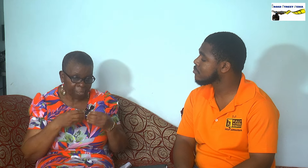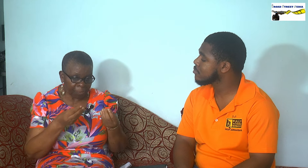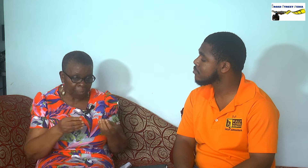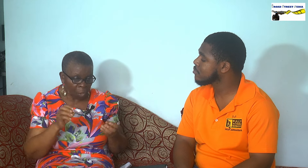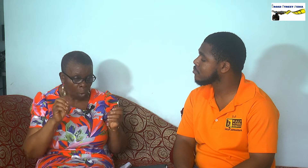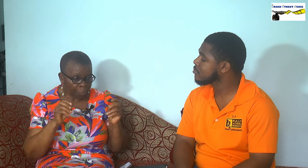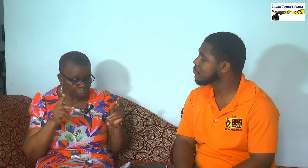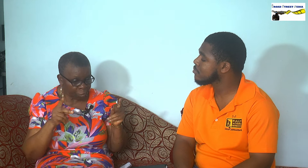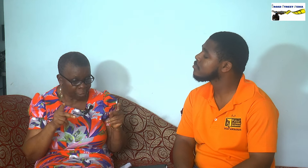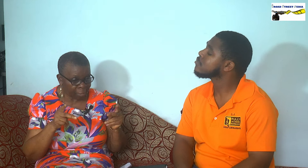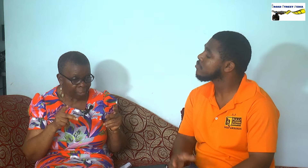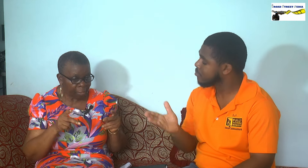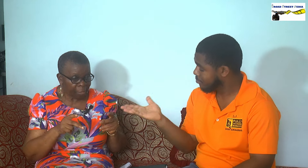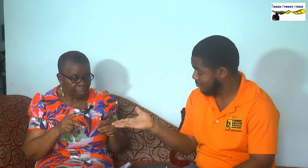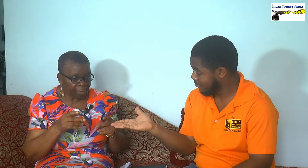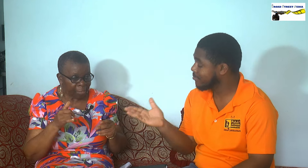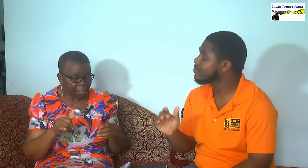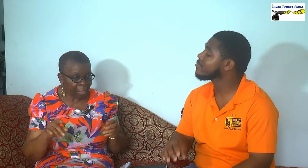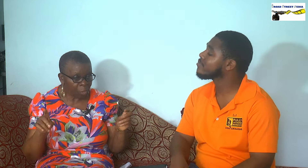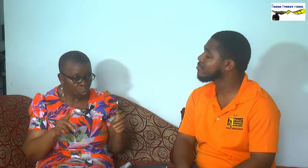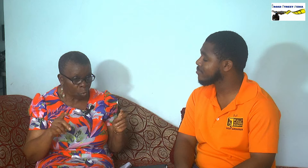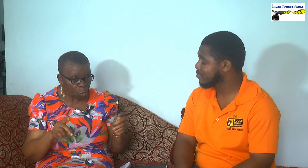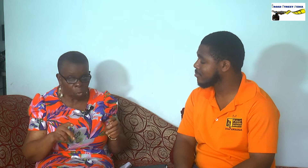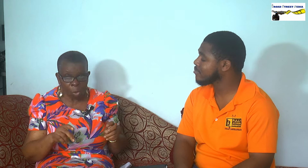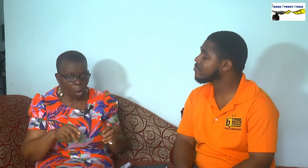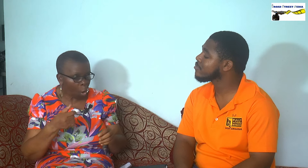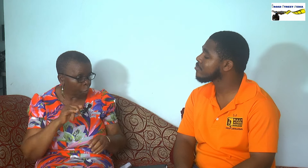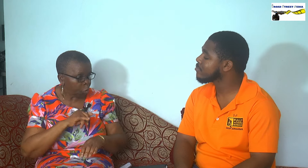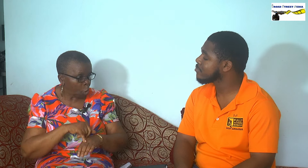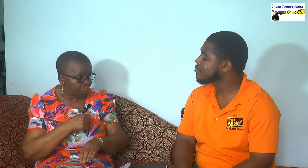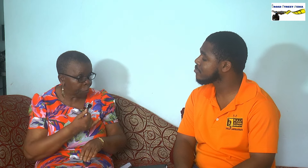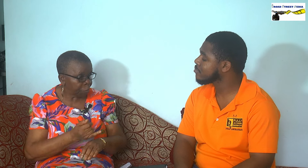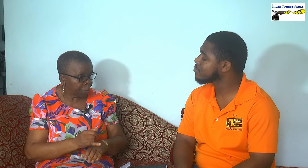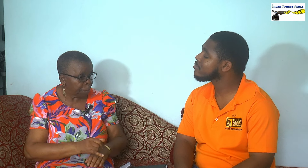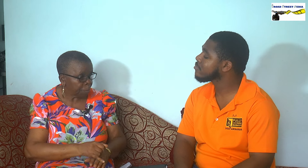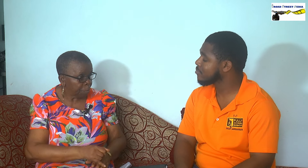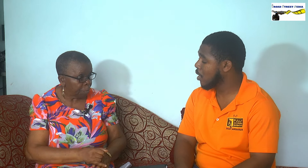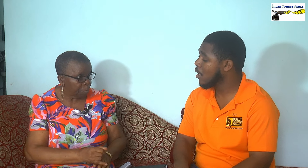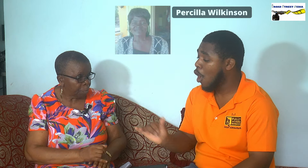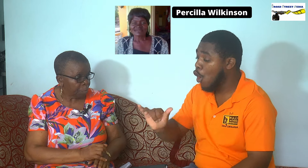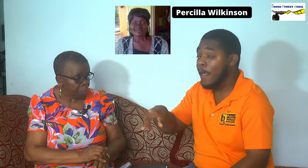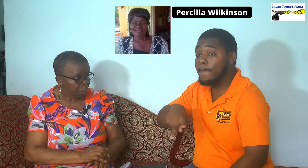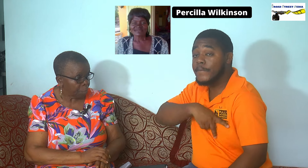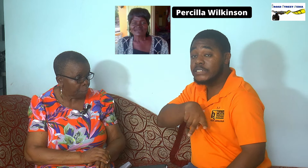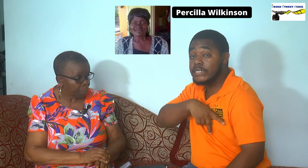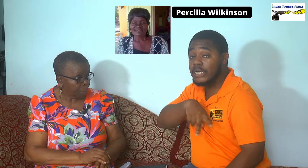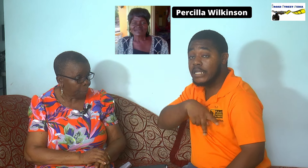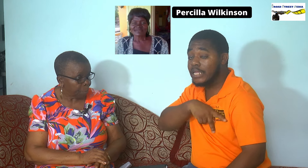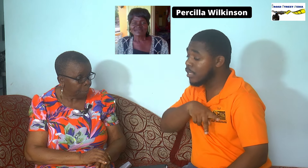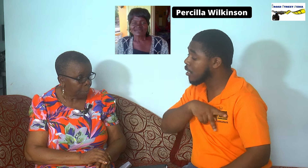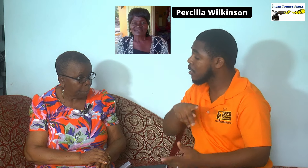given the opportunity. They can do other jobs. But also, Priscilla.